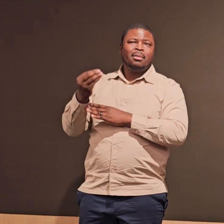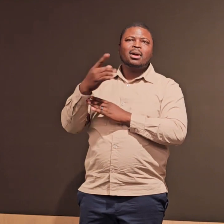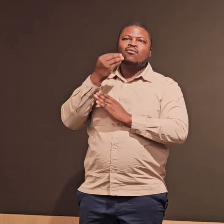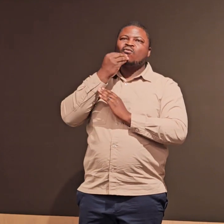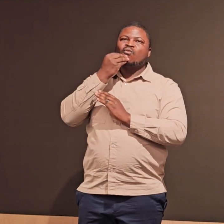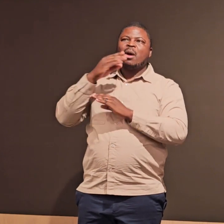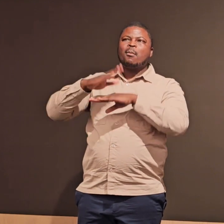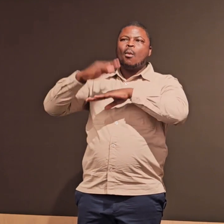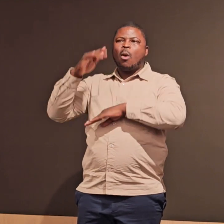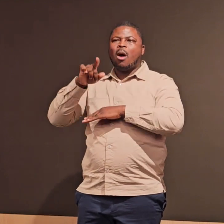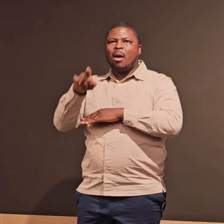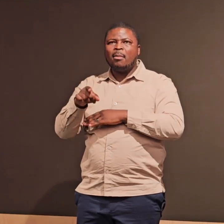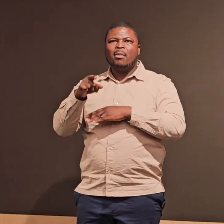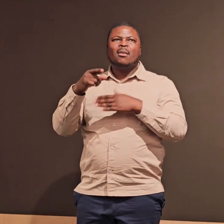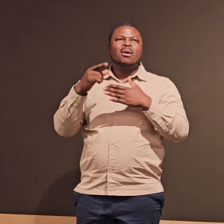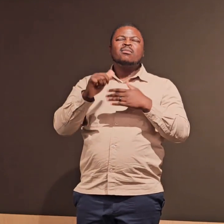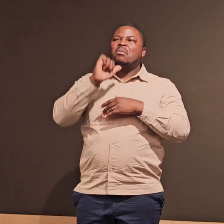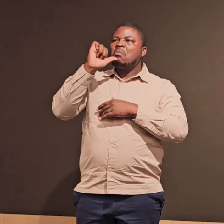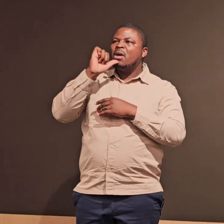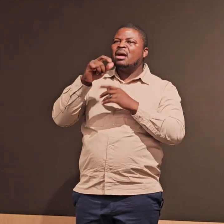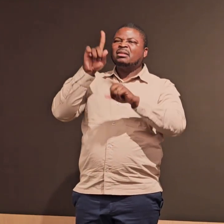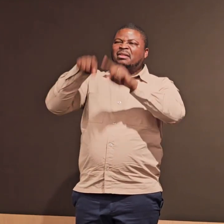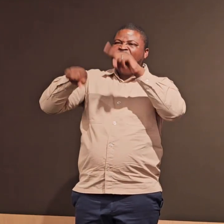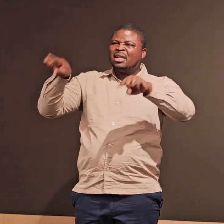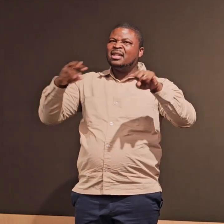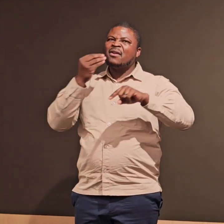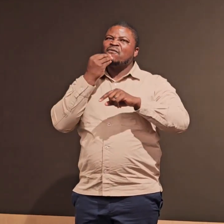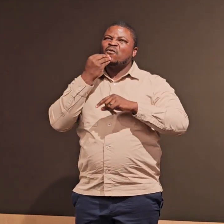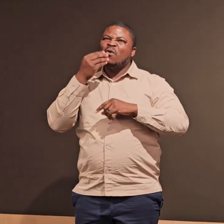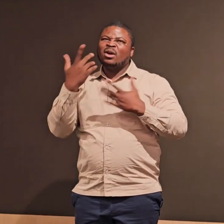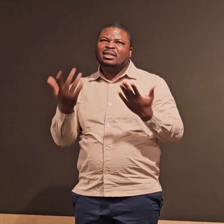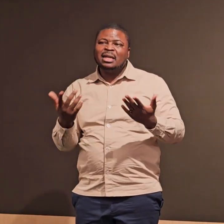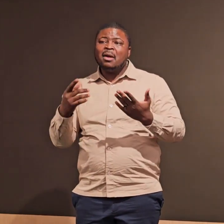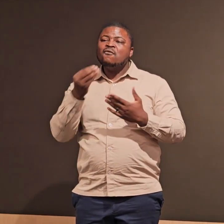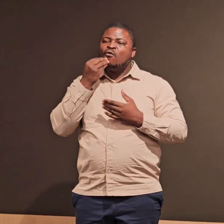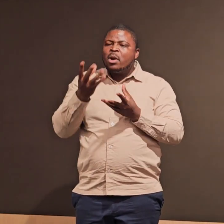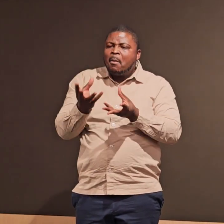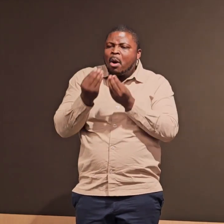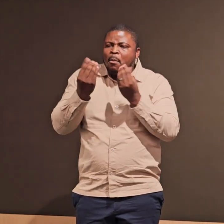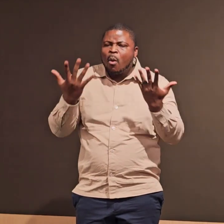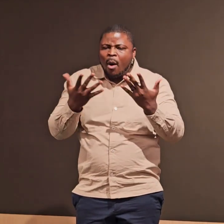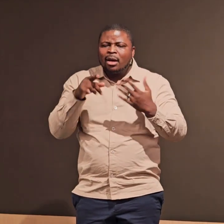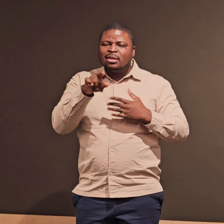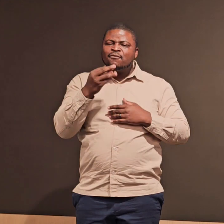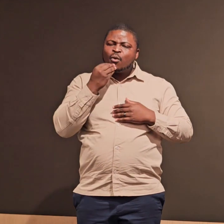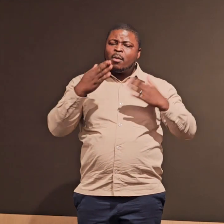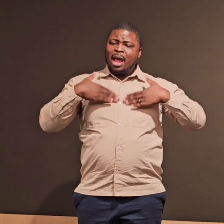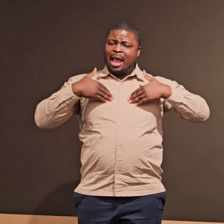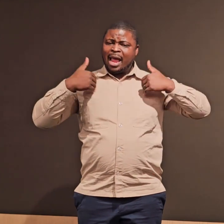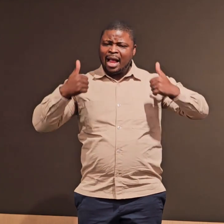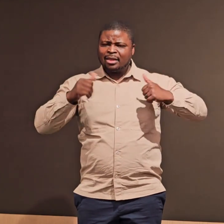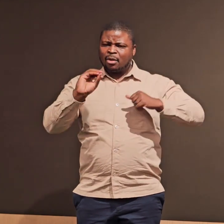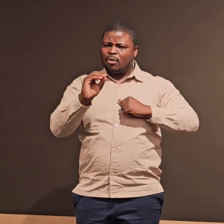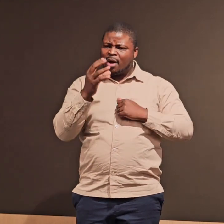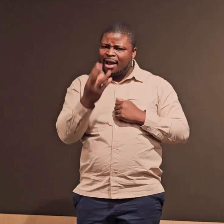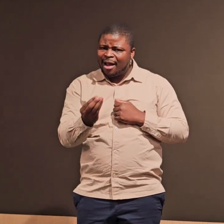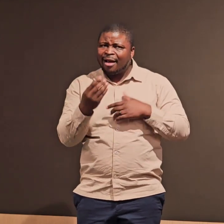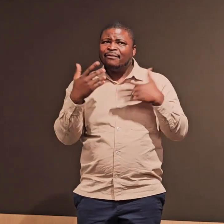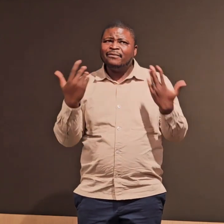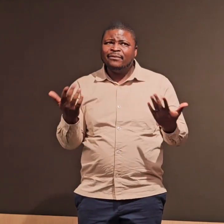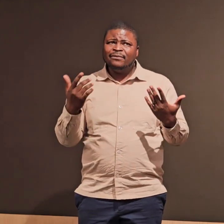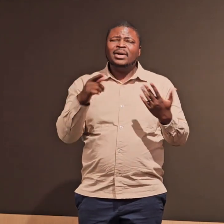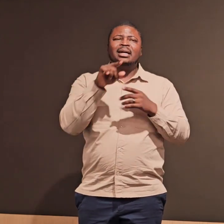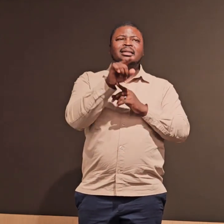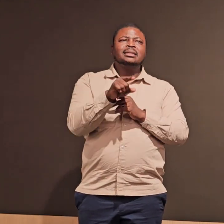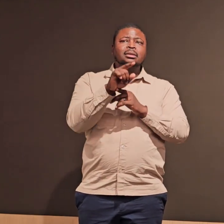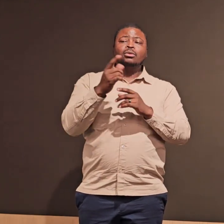dietary diversity, the variety of food. Where do you get it? How nutritious is it? So that is the score that gets measured